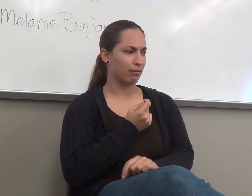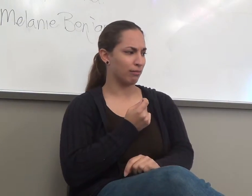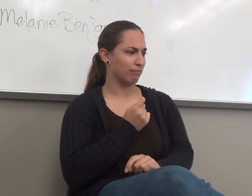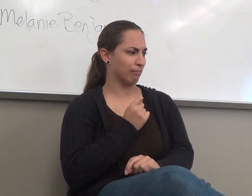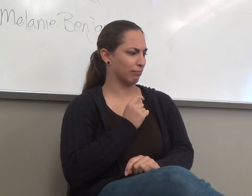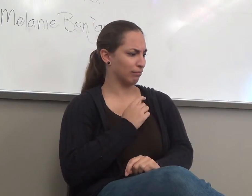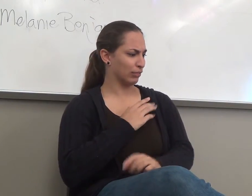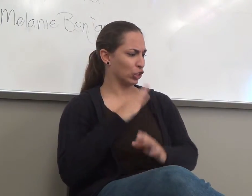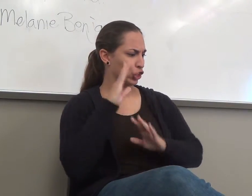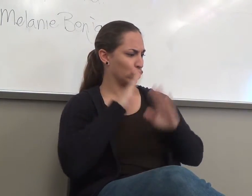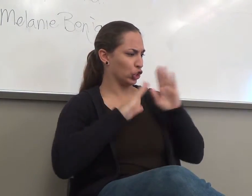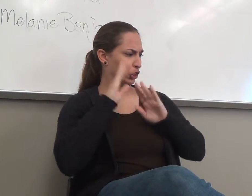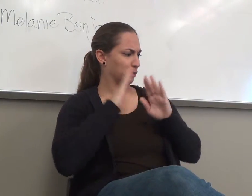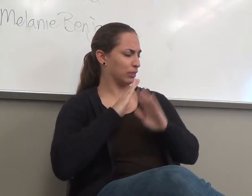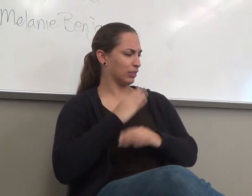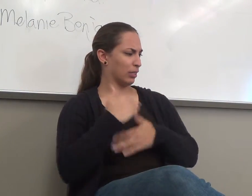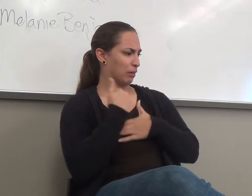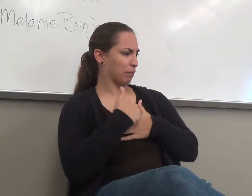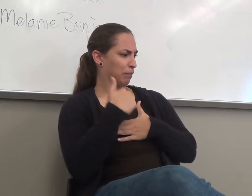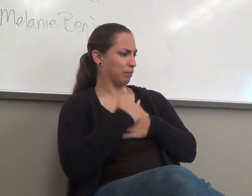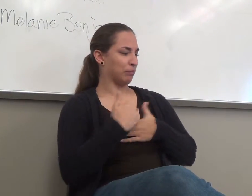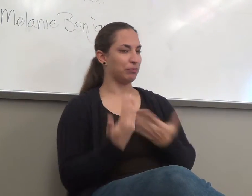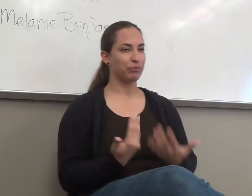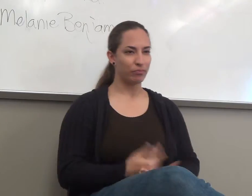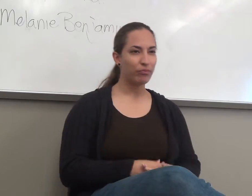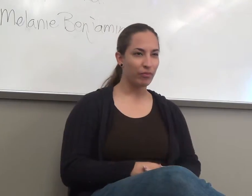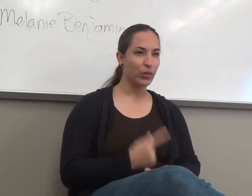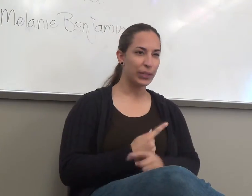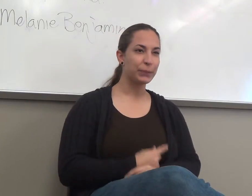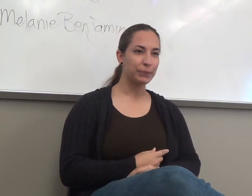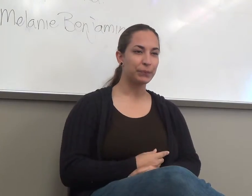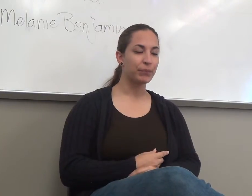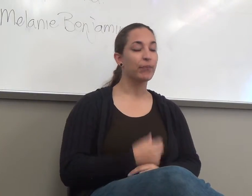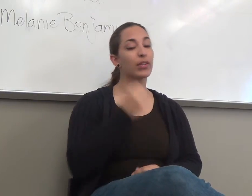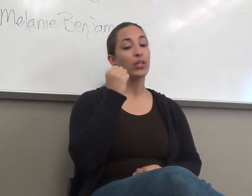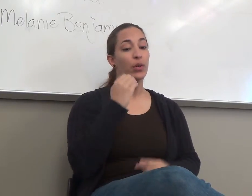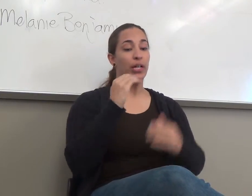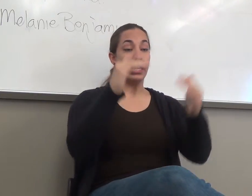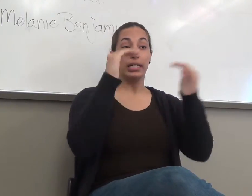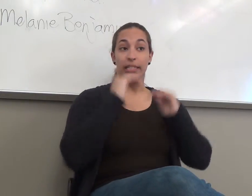All right, does that make sense? So the next thing we need to do